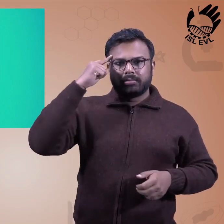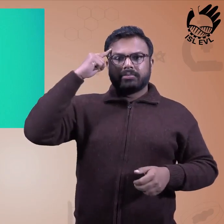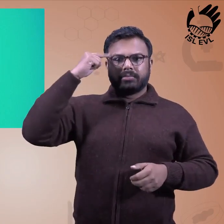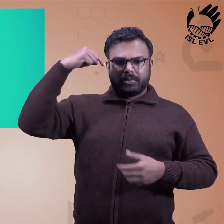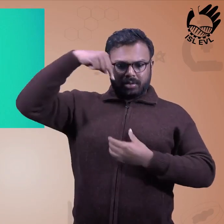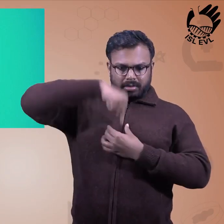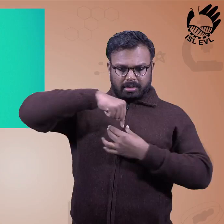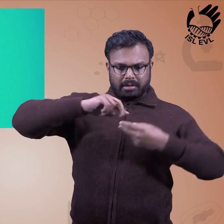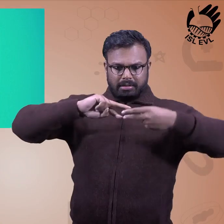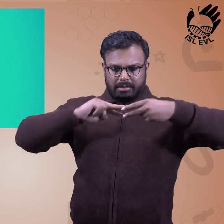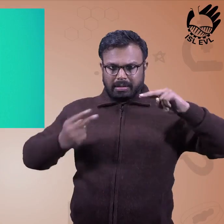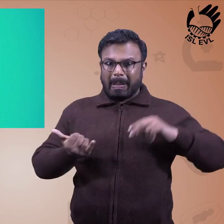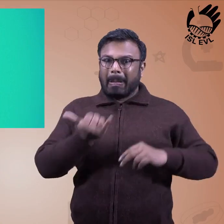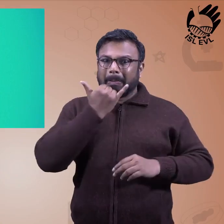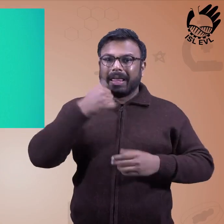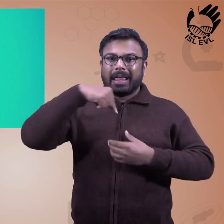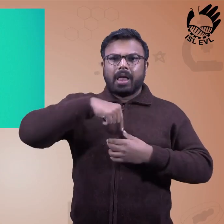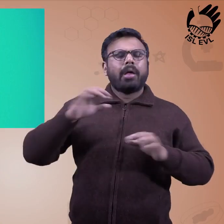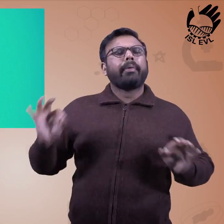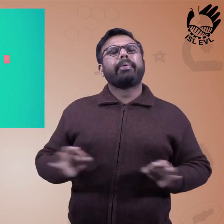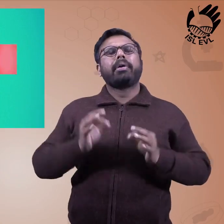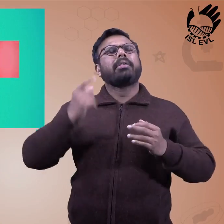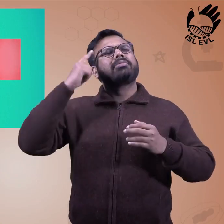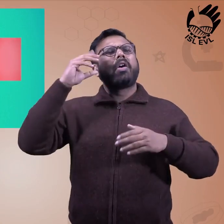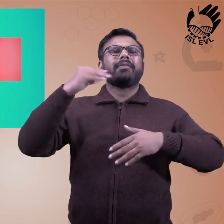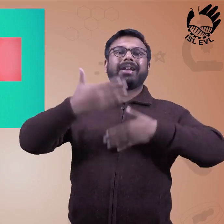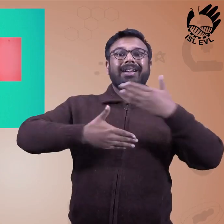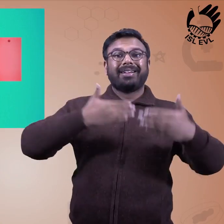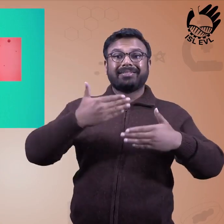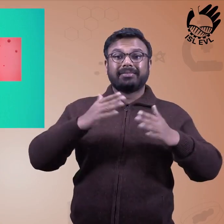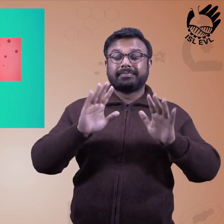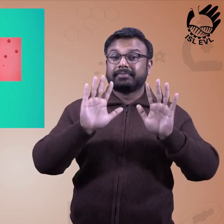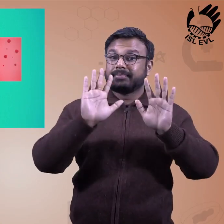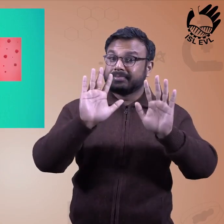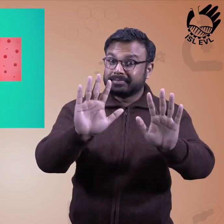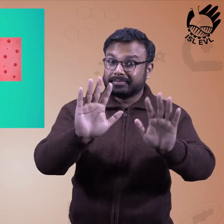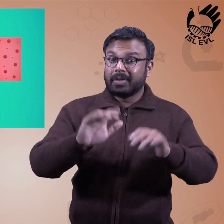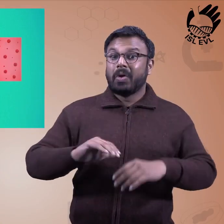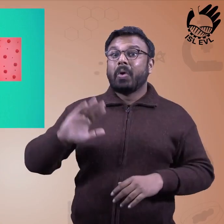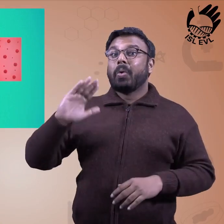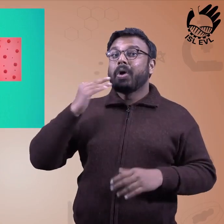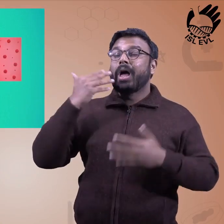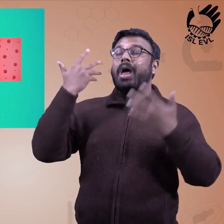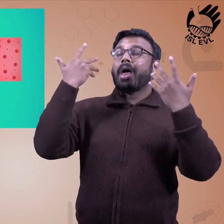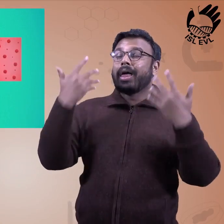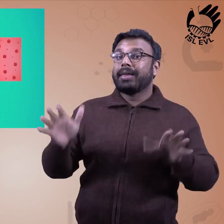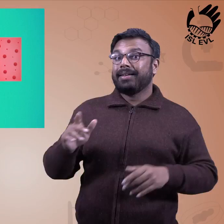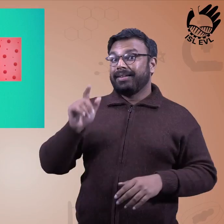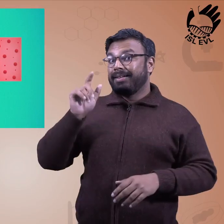often unaware of the mutation they carry in their gene.